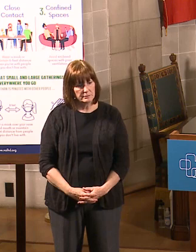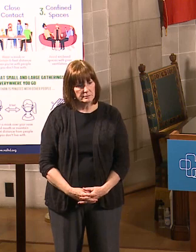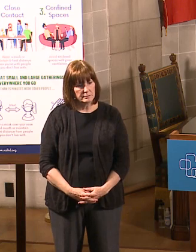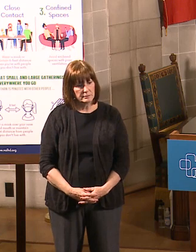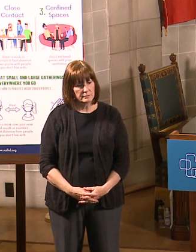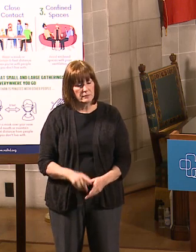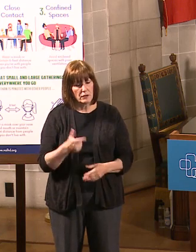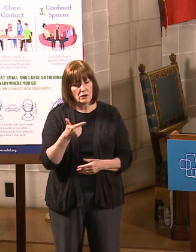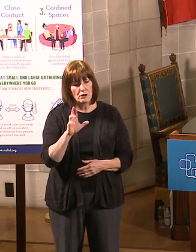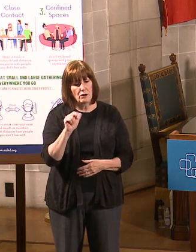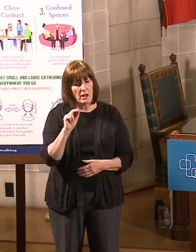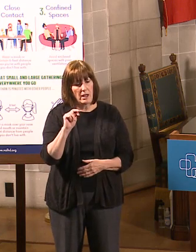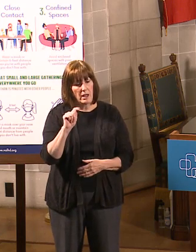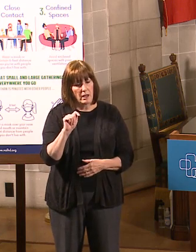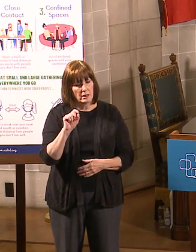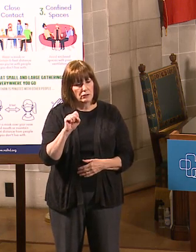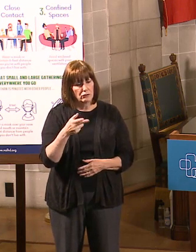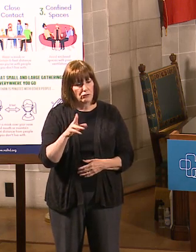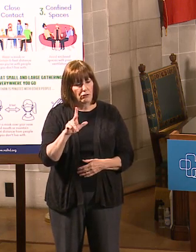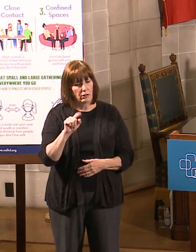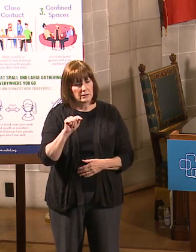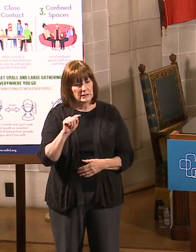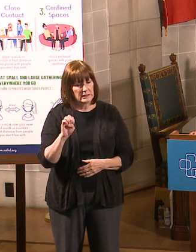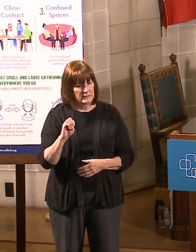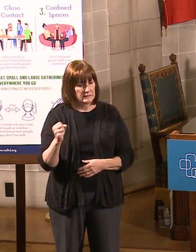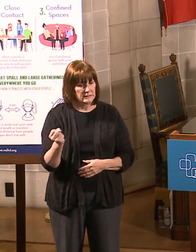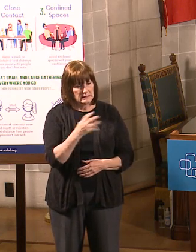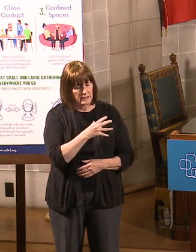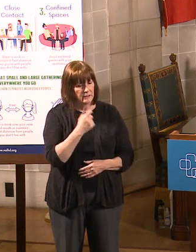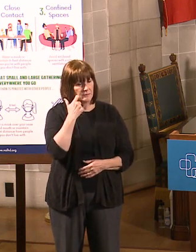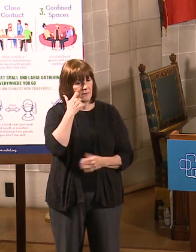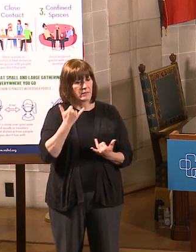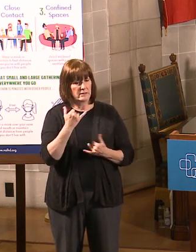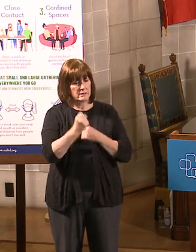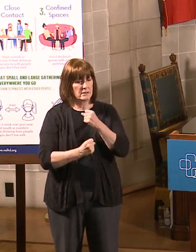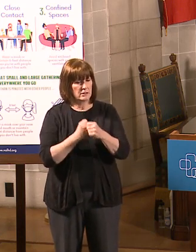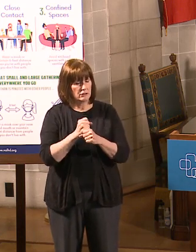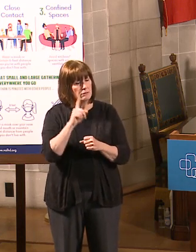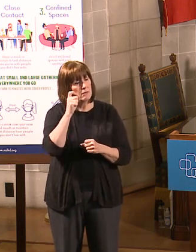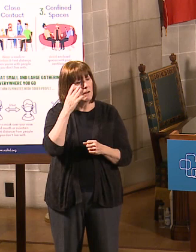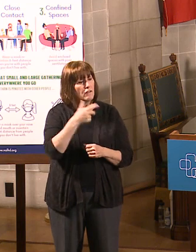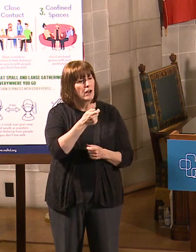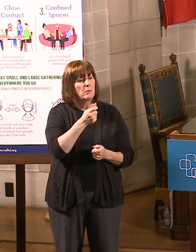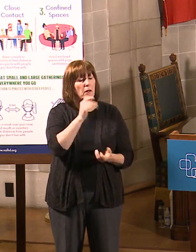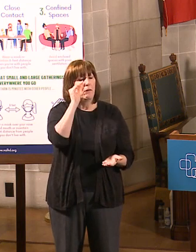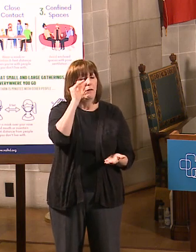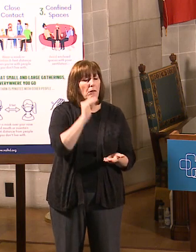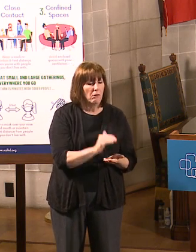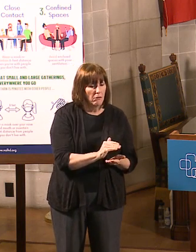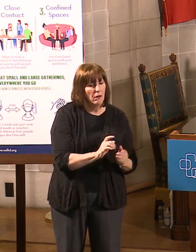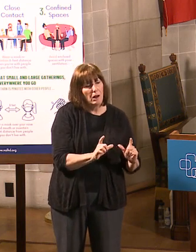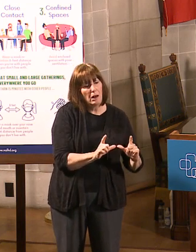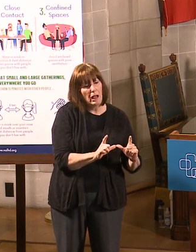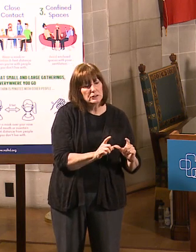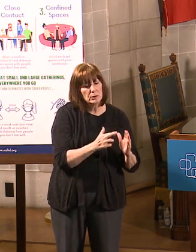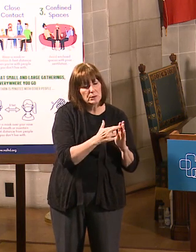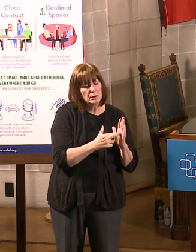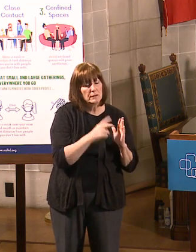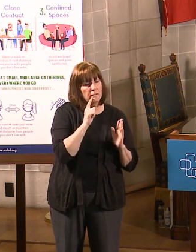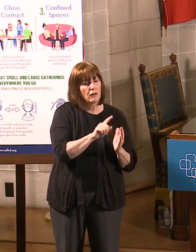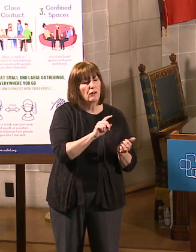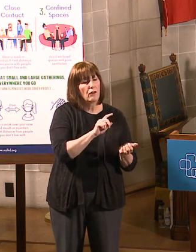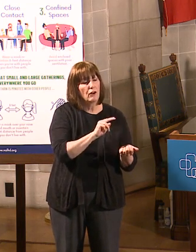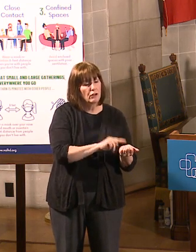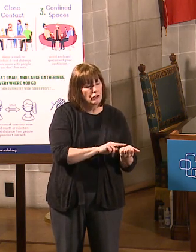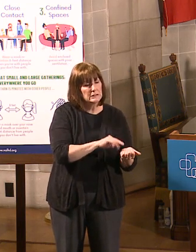Grant Schulte sent a couple of questions in. His first one is, earlier this year, the governor relaxed some licensing rules for nurses and doctors